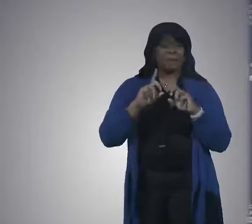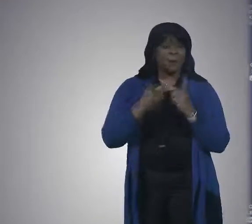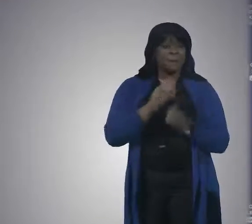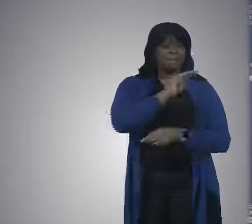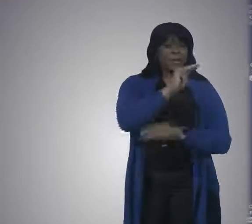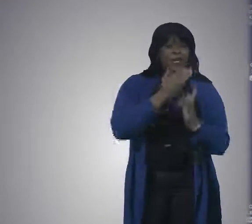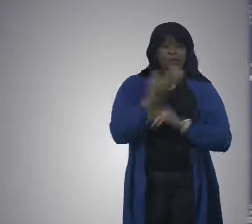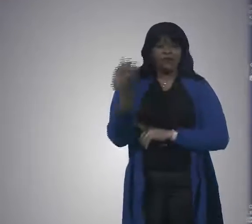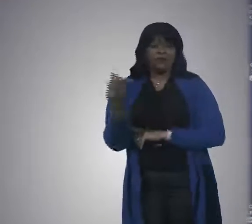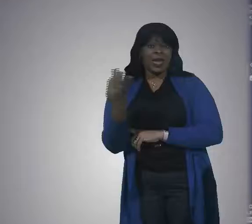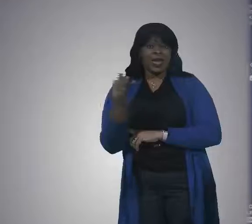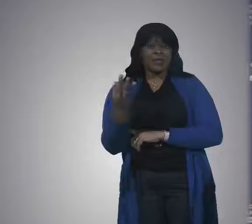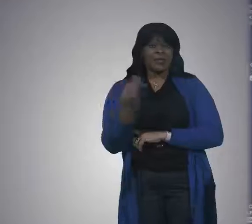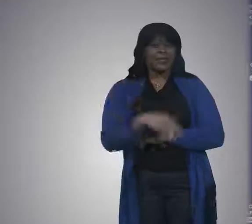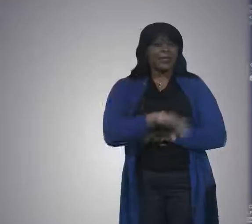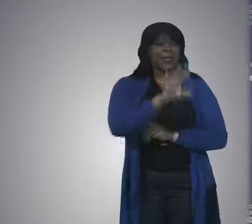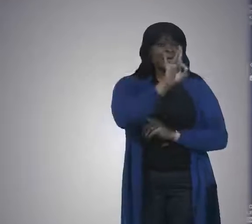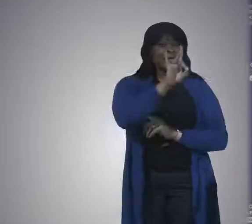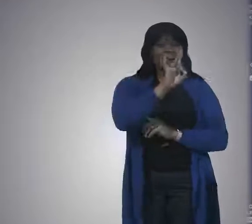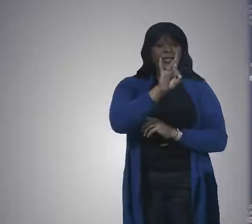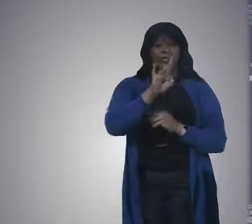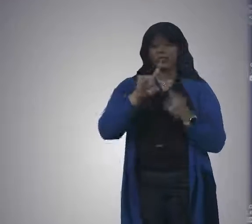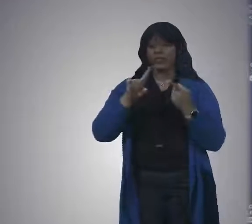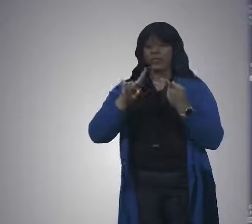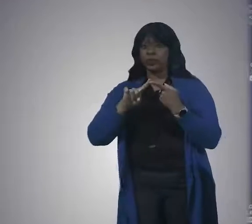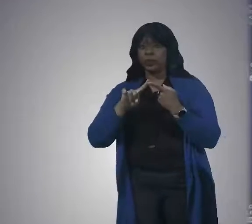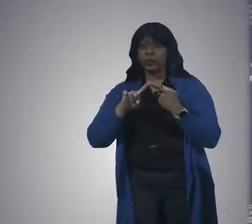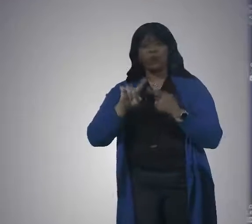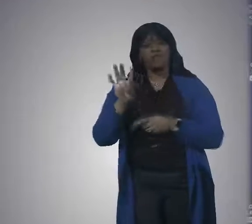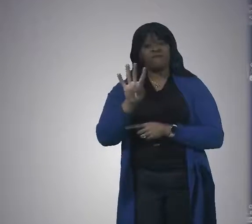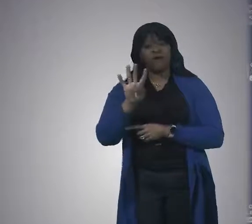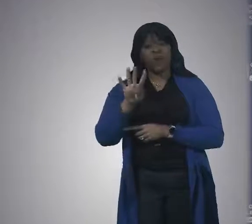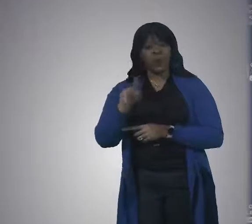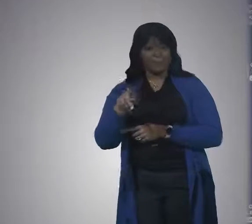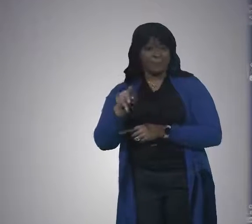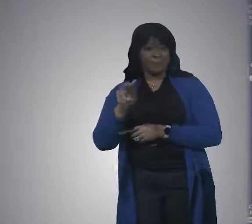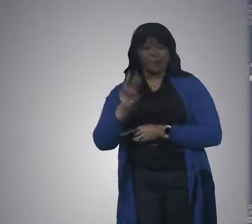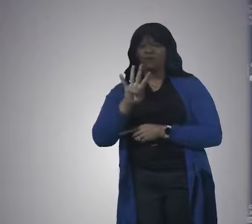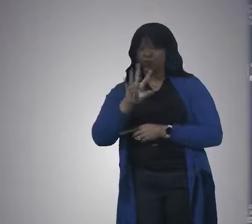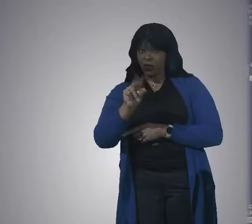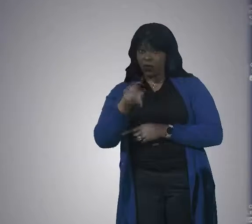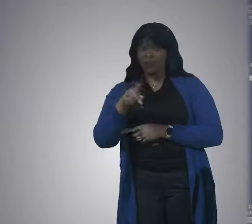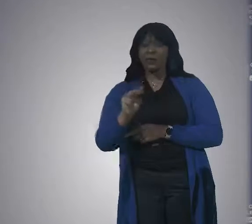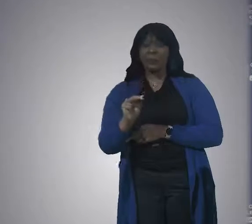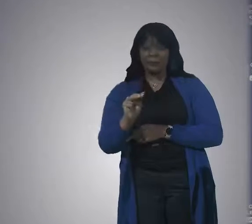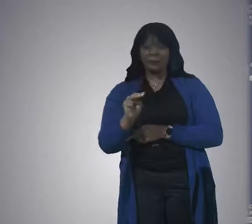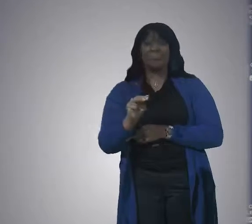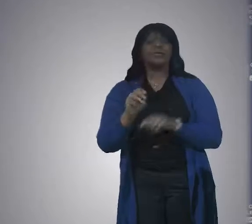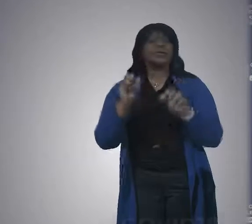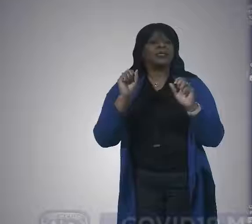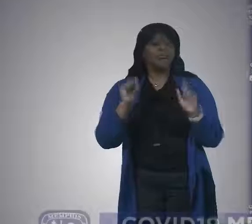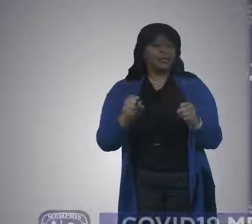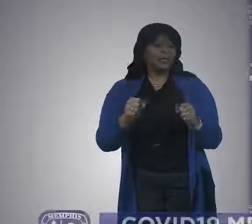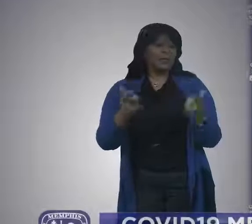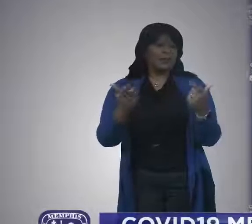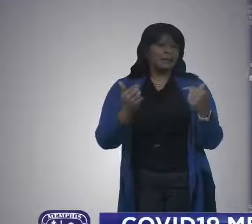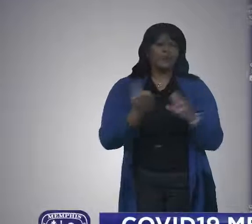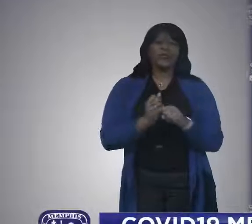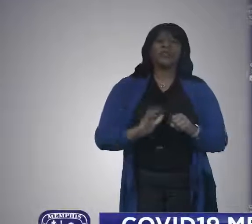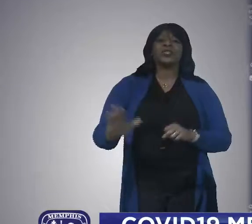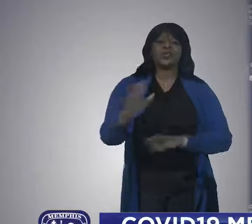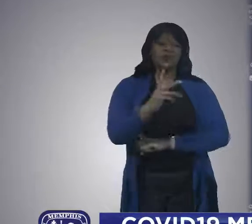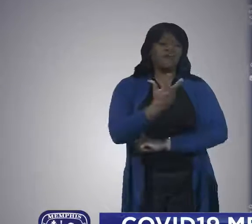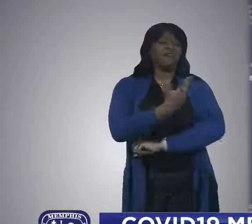through Friday, 8 a.m. to 4:30 p.m., and you can come and receive